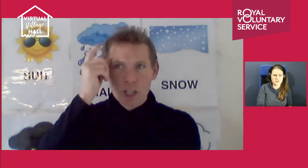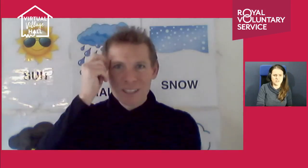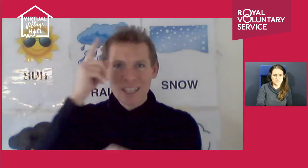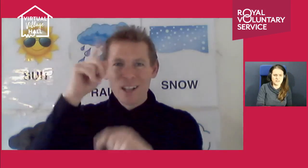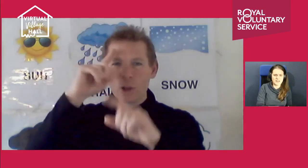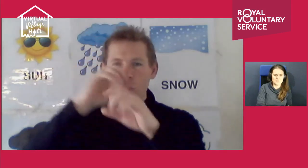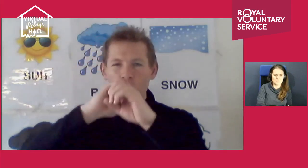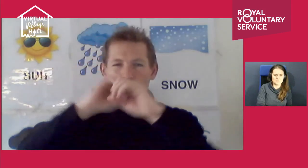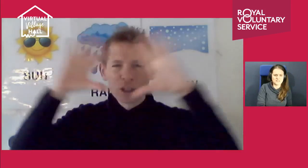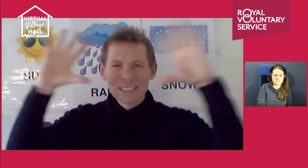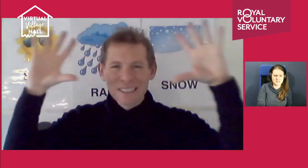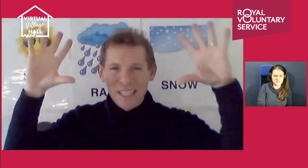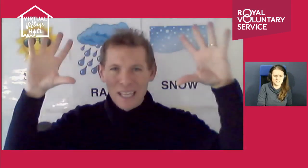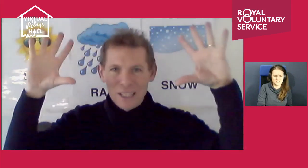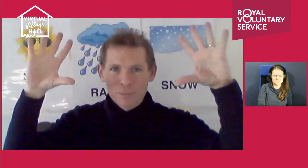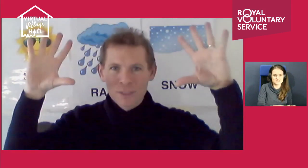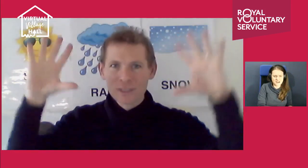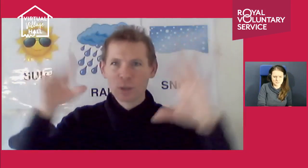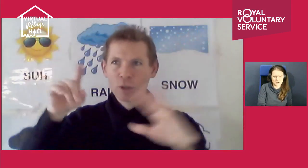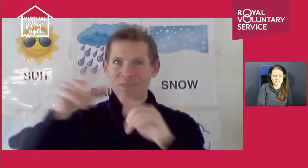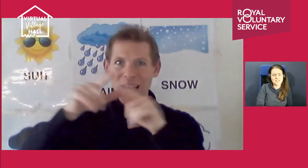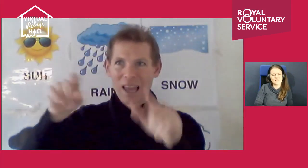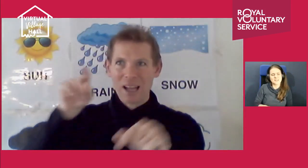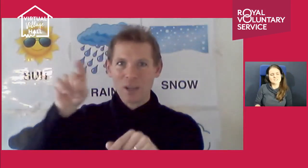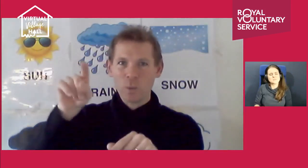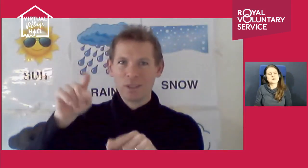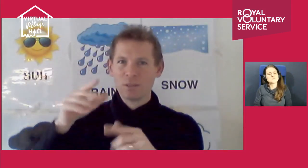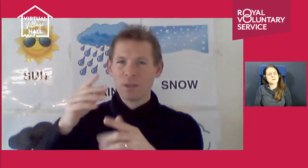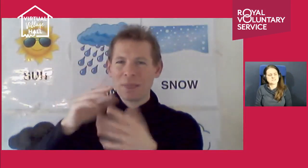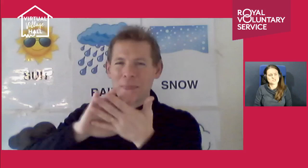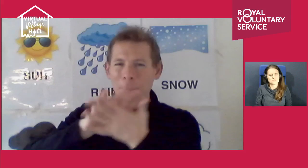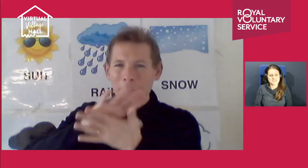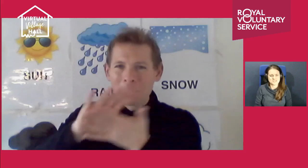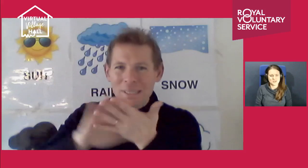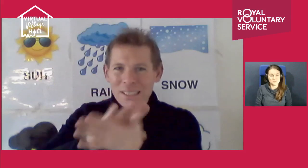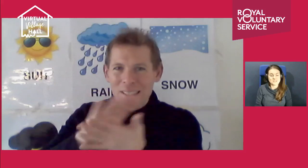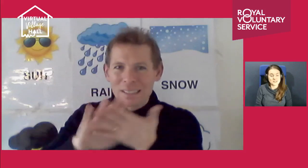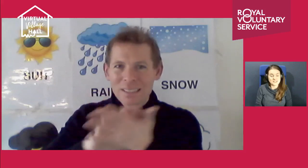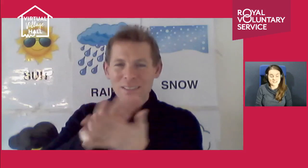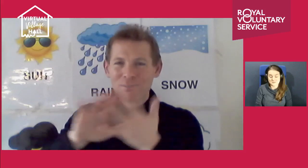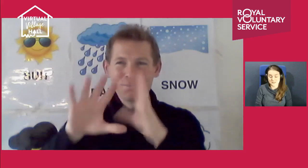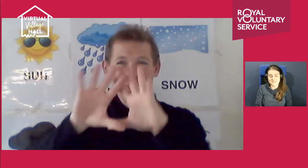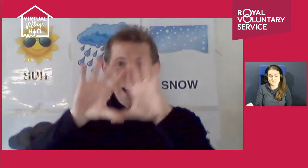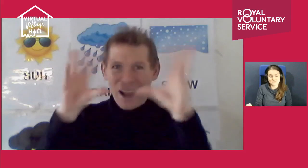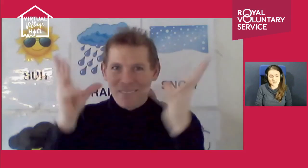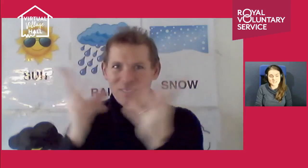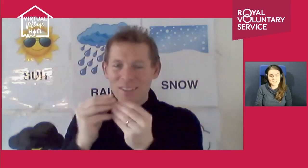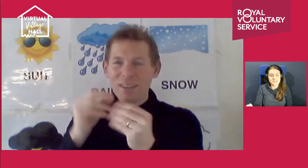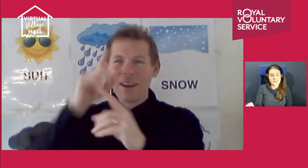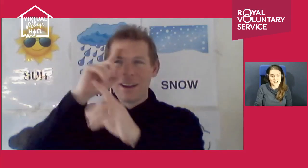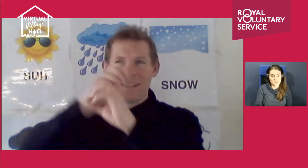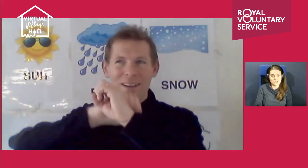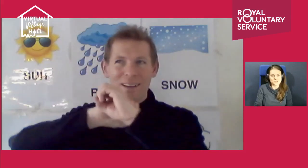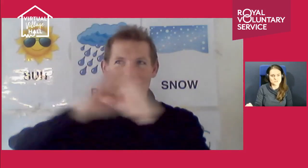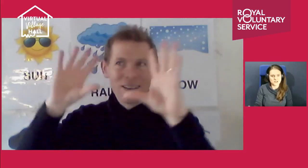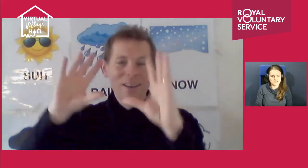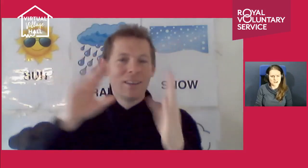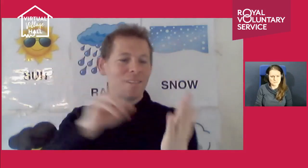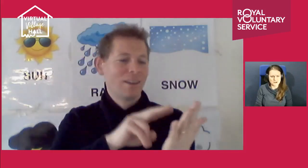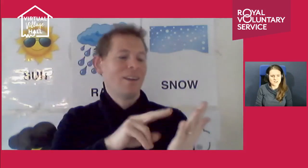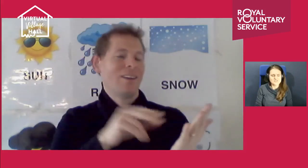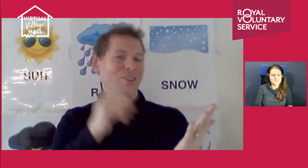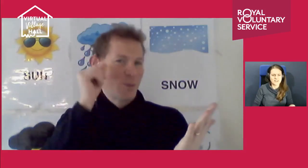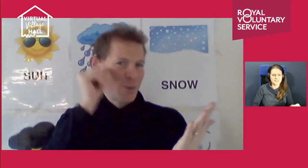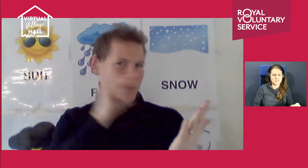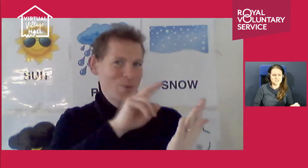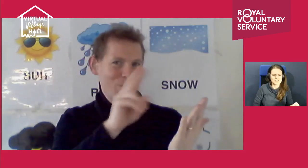understanding of BSL grammar, then it can sometimes be better to write it down, because at least then I'm getting the right language with the right